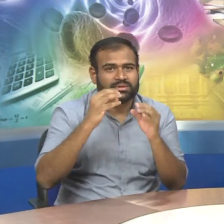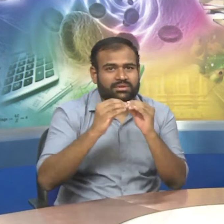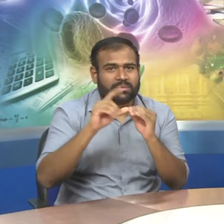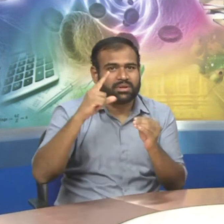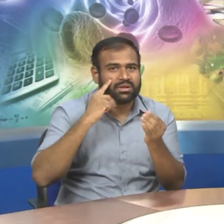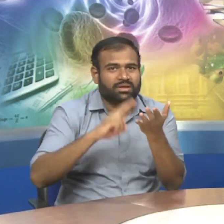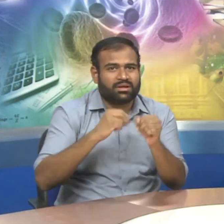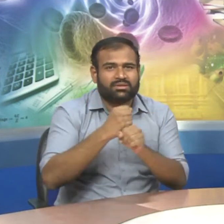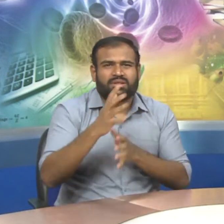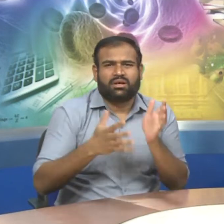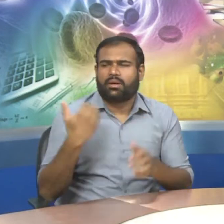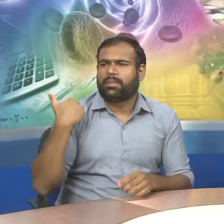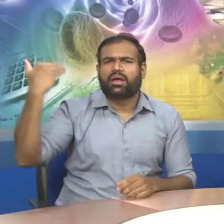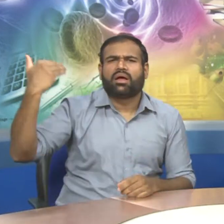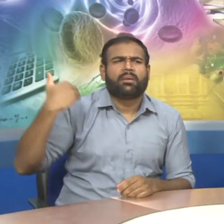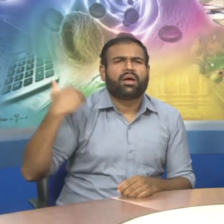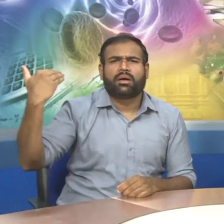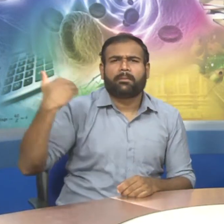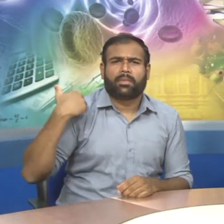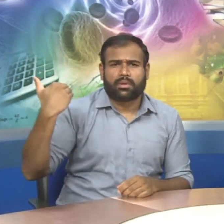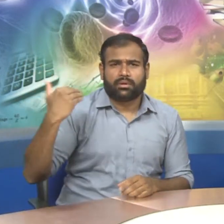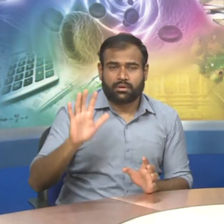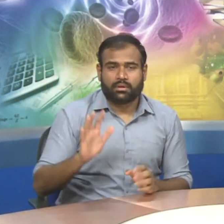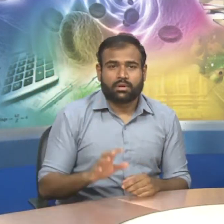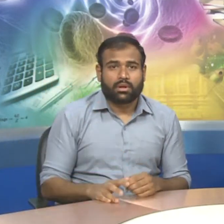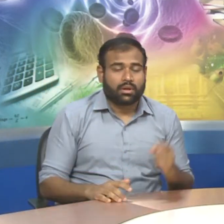for sibling, we use this sign.